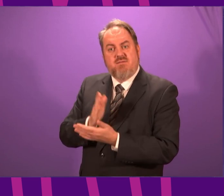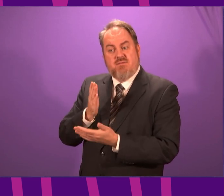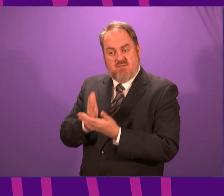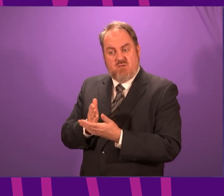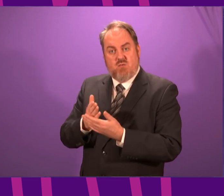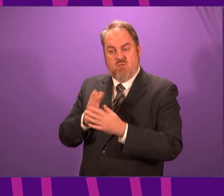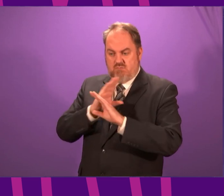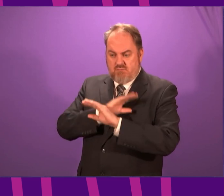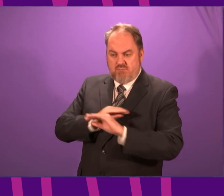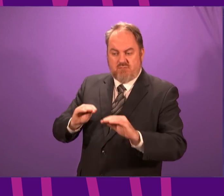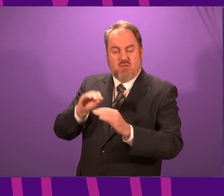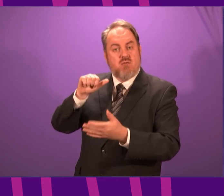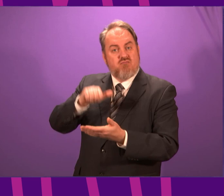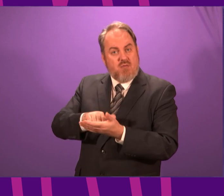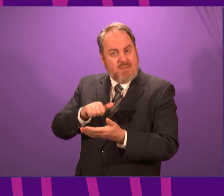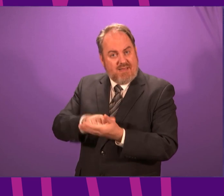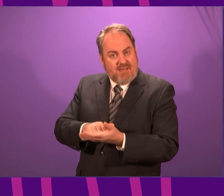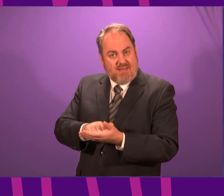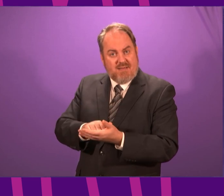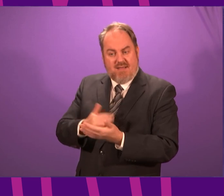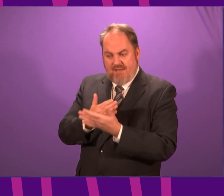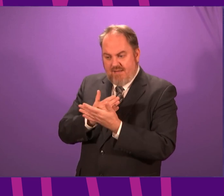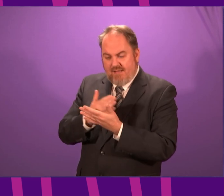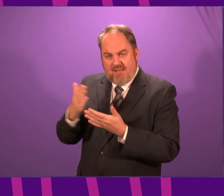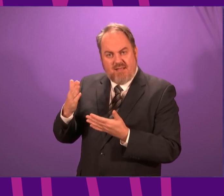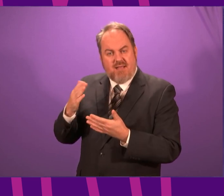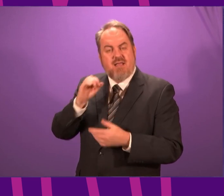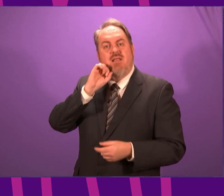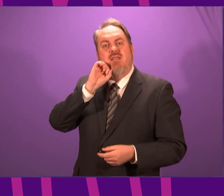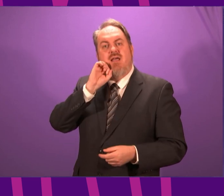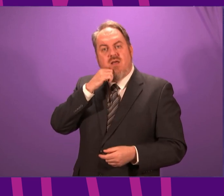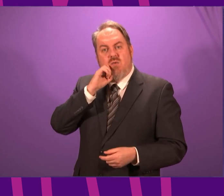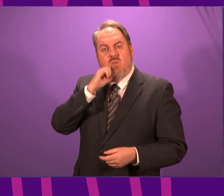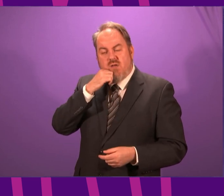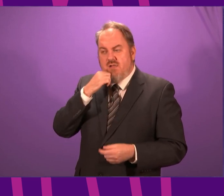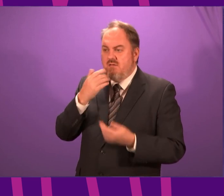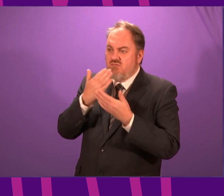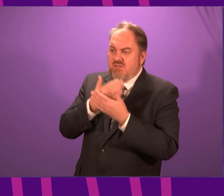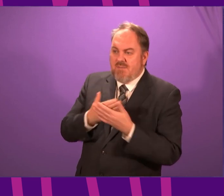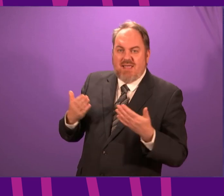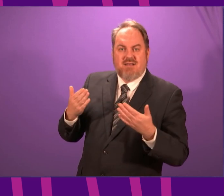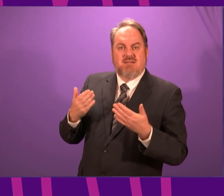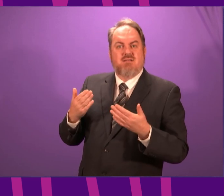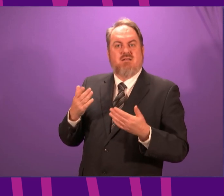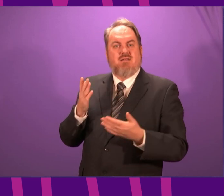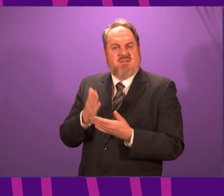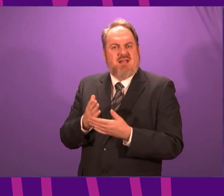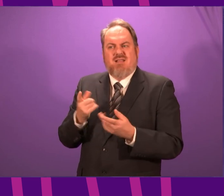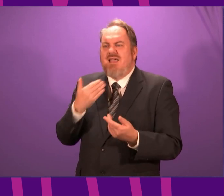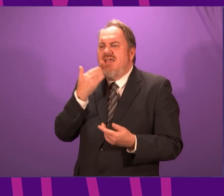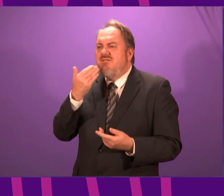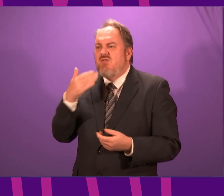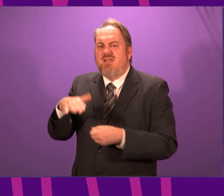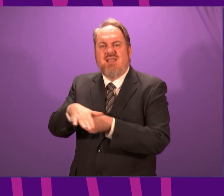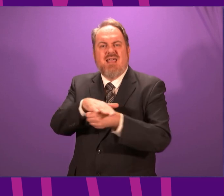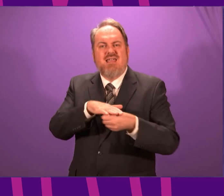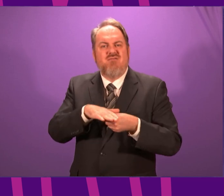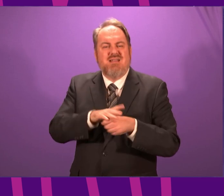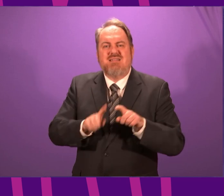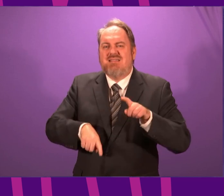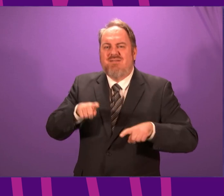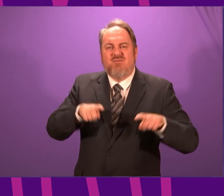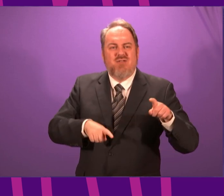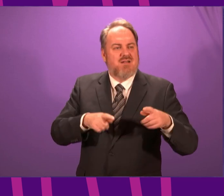properly, will recognise the diversity of our demographics, our population densities, and crucially, the differing rates of